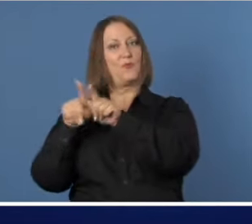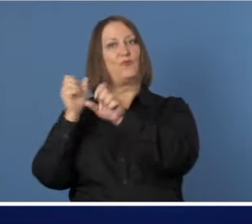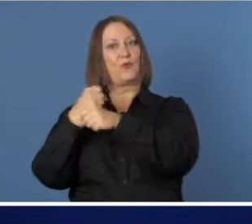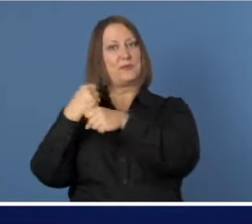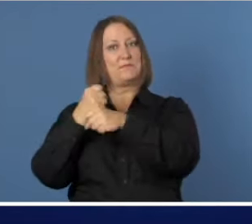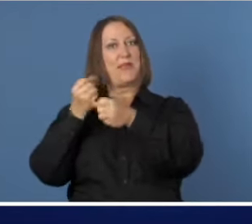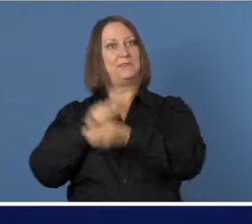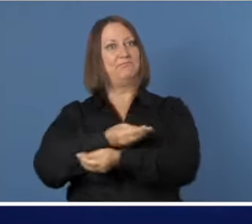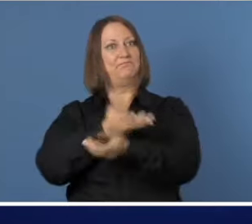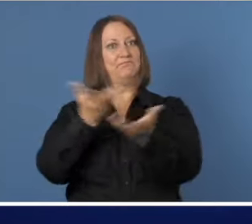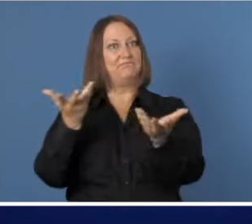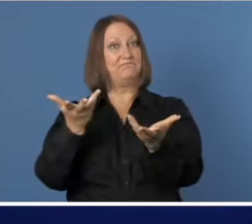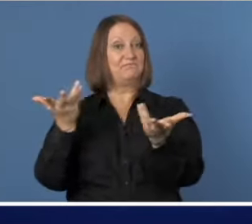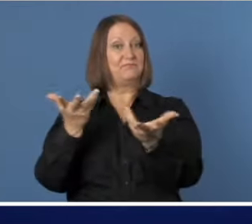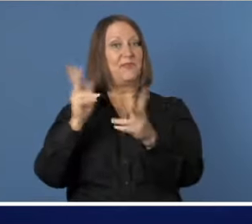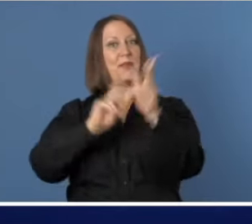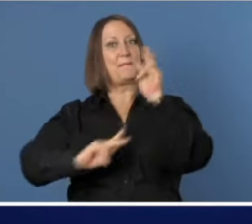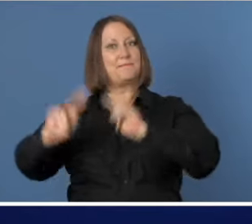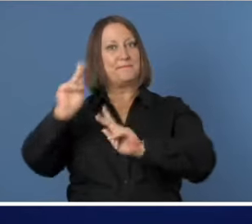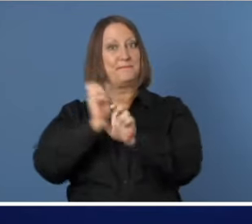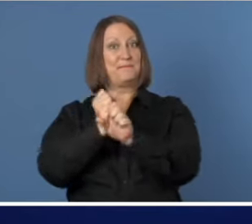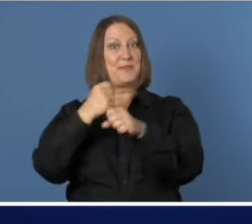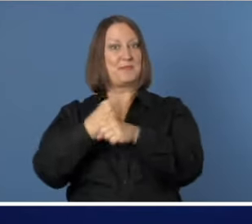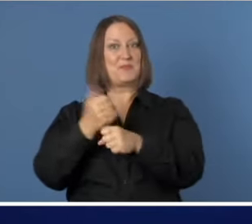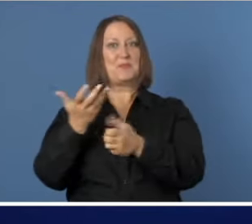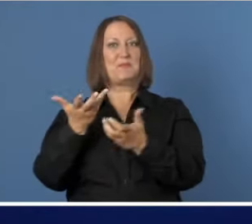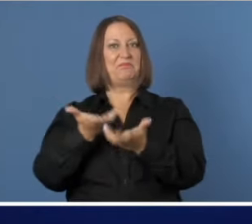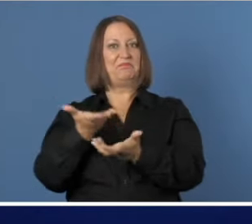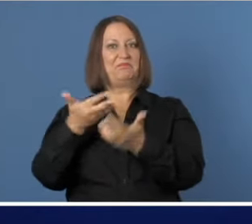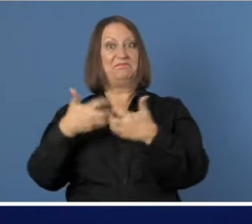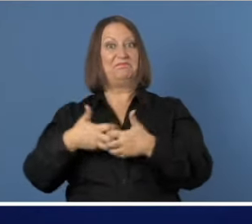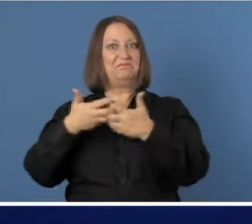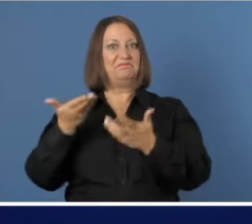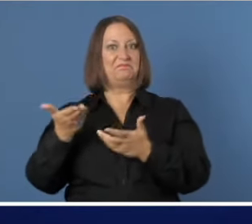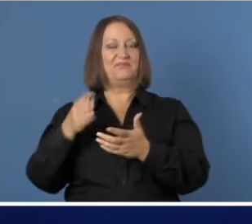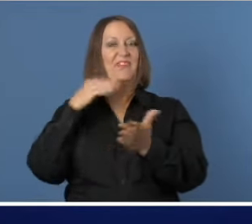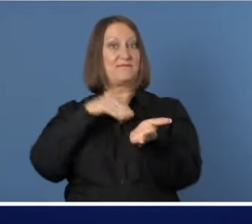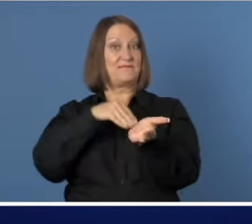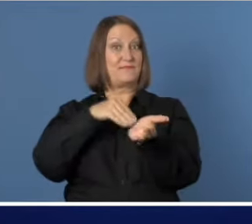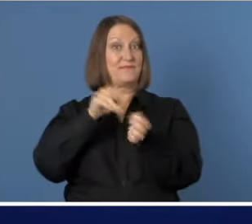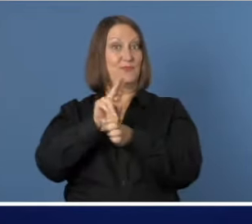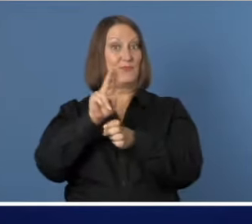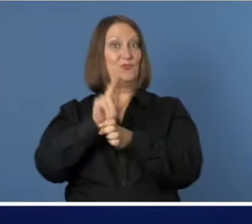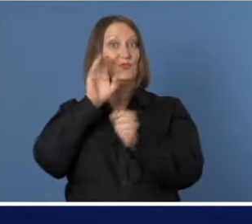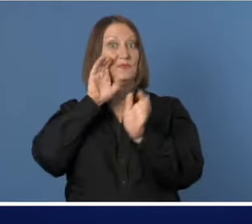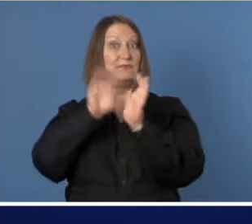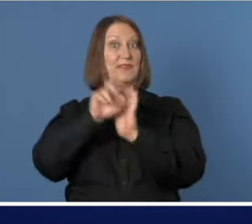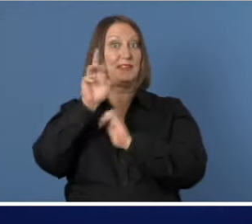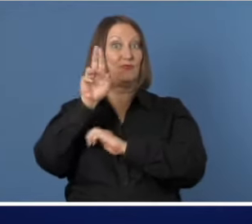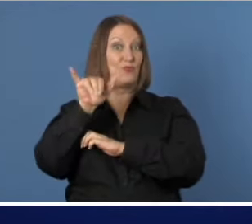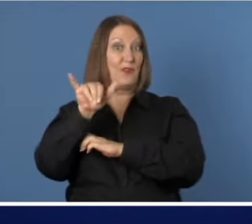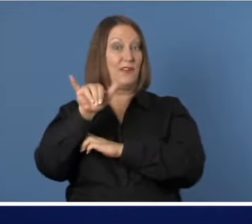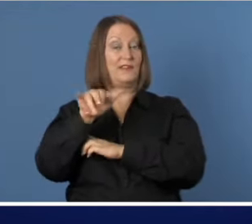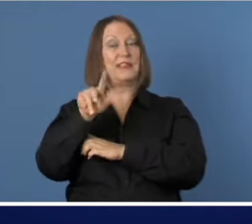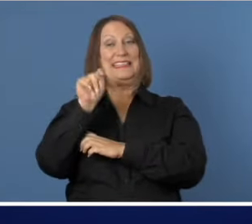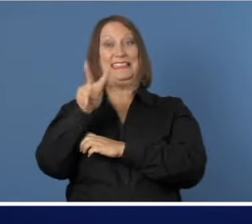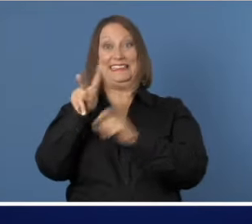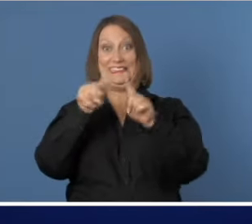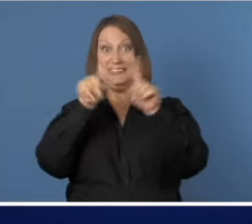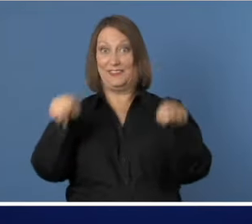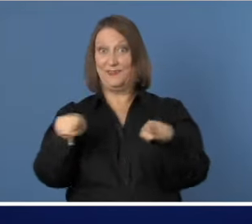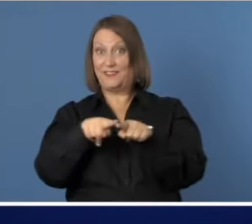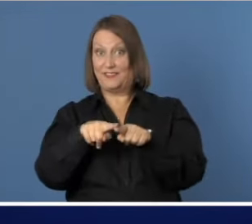Radiation is also released from man-made sources such as X-ray machines, television